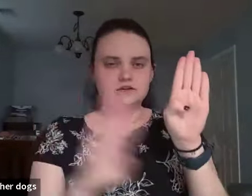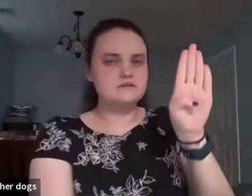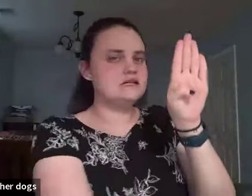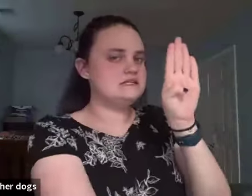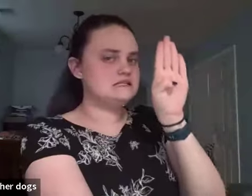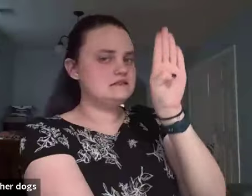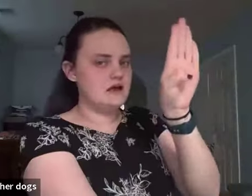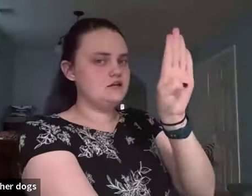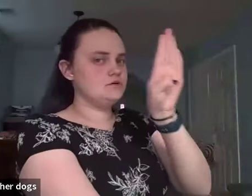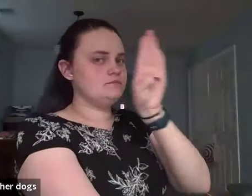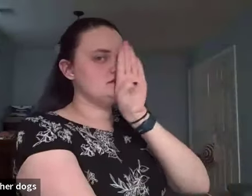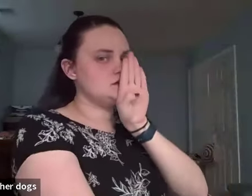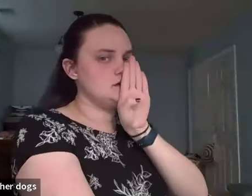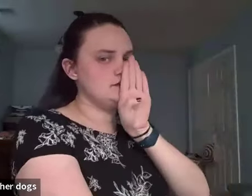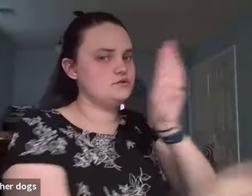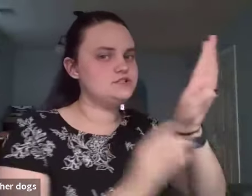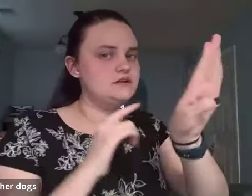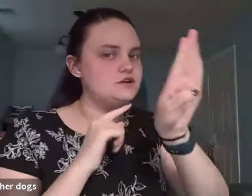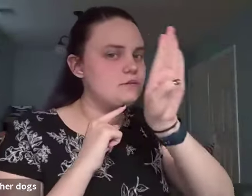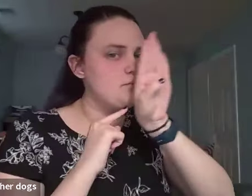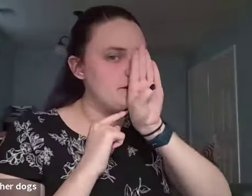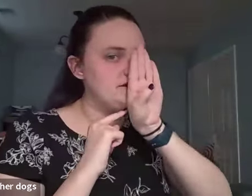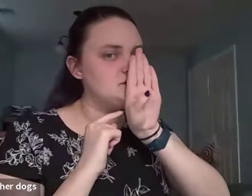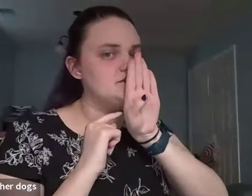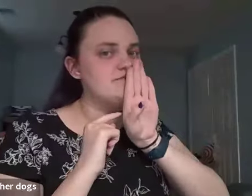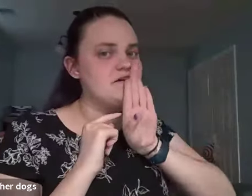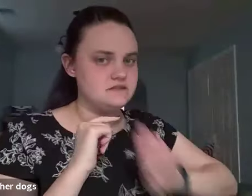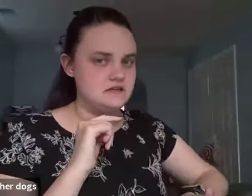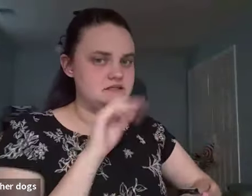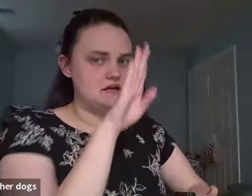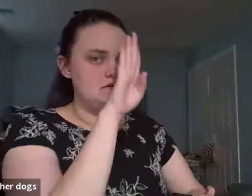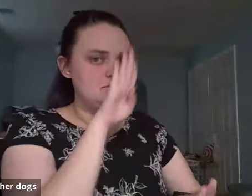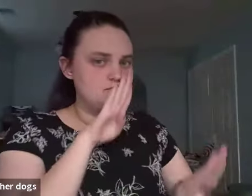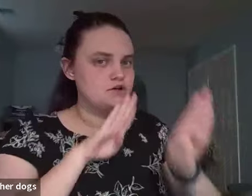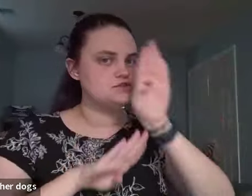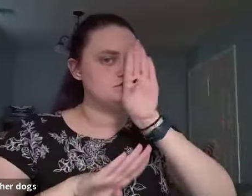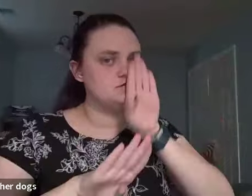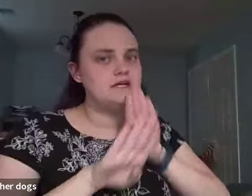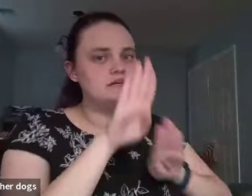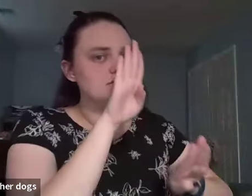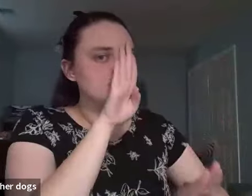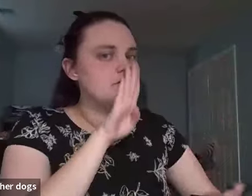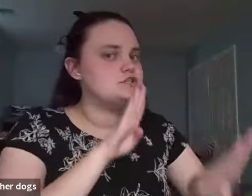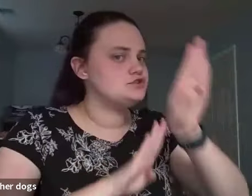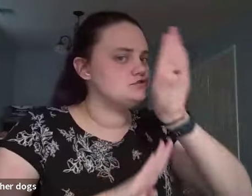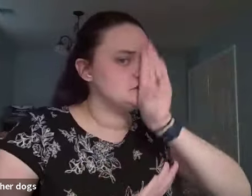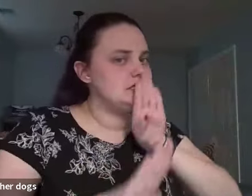do this is it's like your B's are coming towards you and you're going to bring it towards your mouth and slide down. Frustrated,